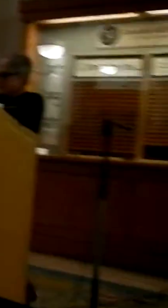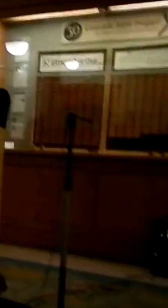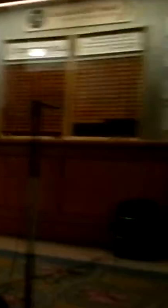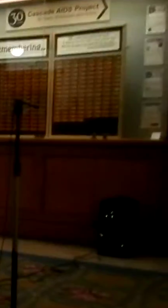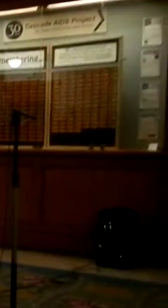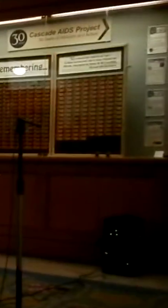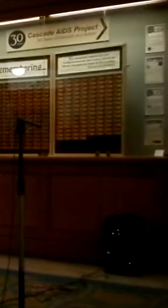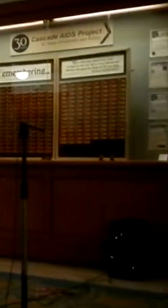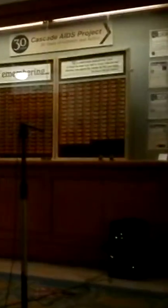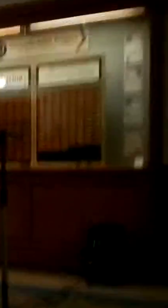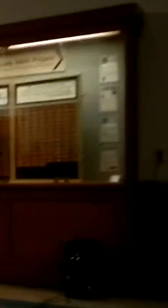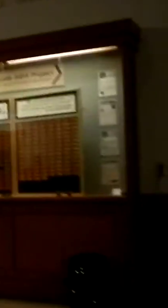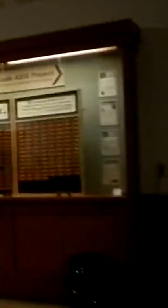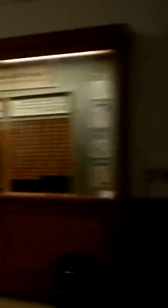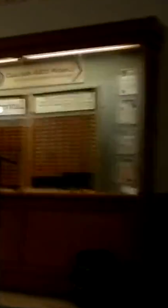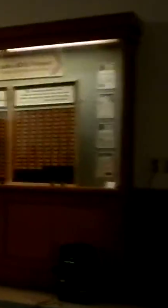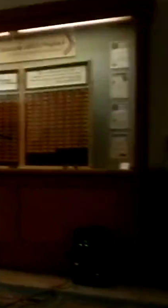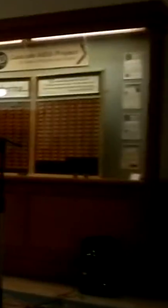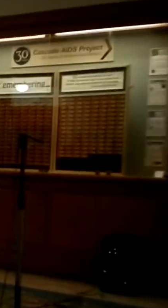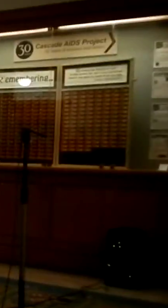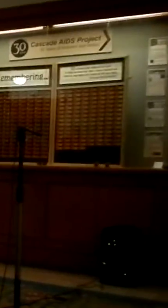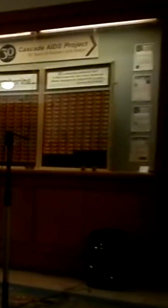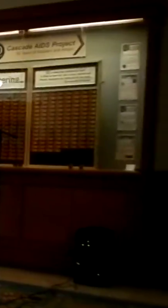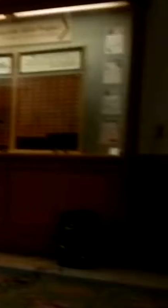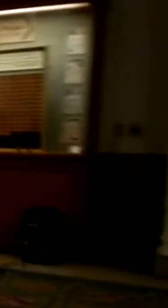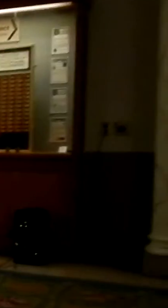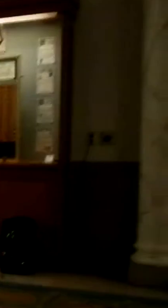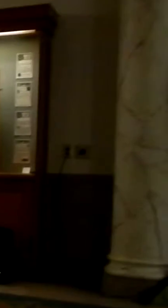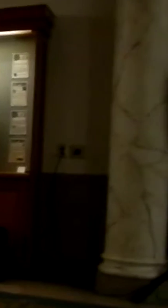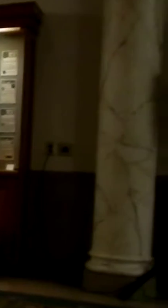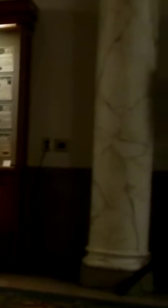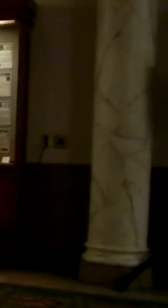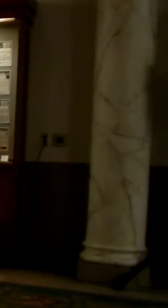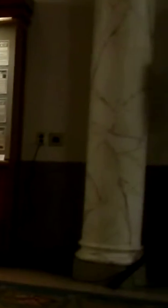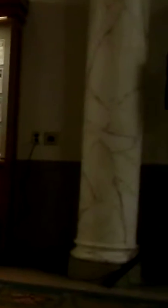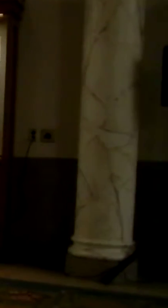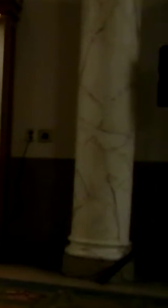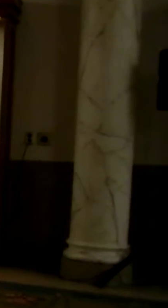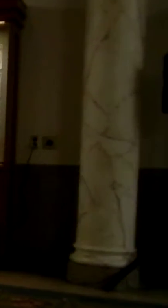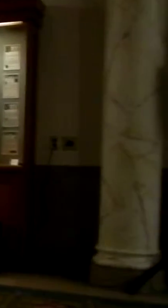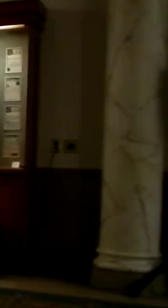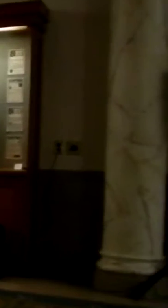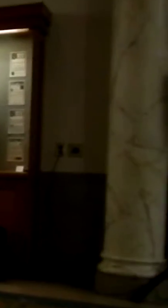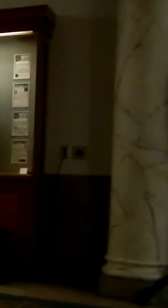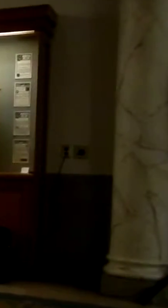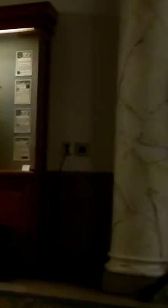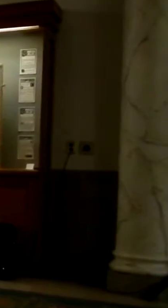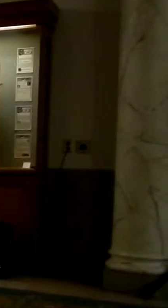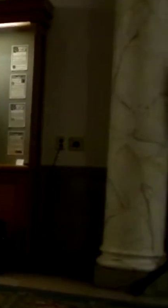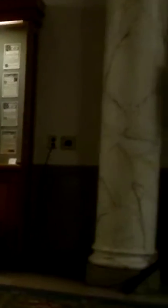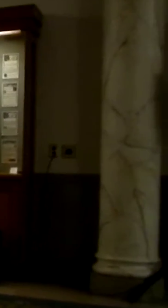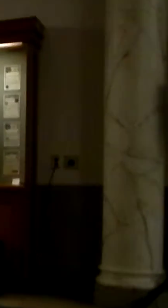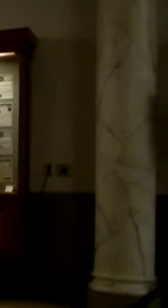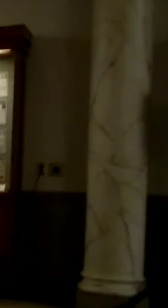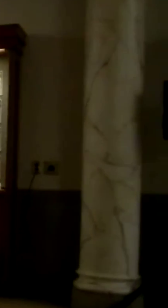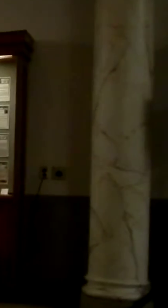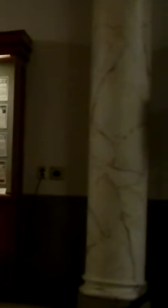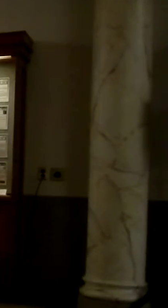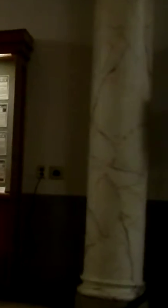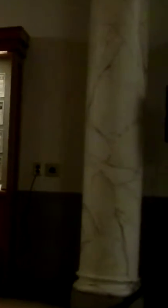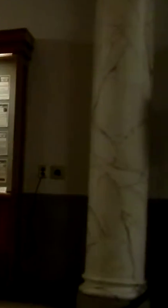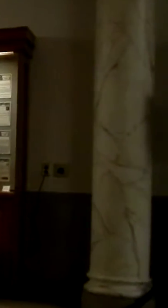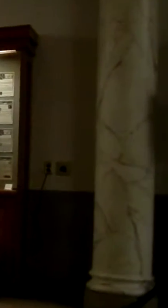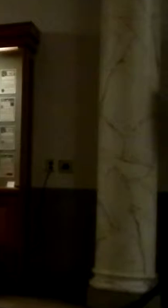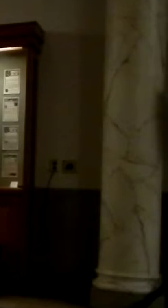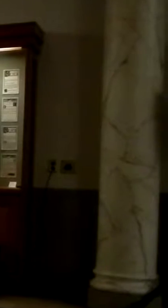A dear friend, he was a volunteer at our house when I was running their department there years ago. His name is Dustin Posner, and